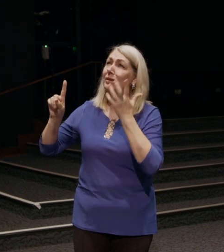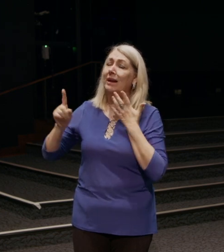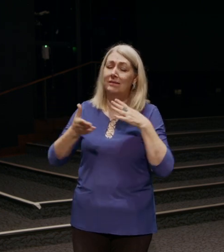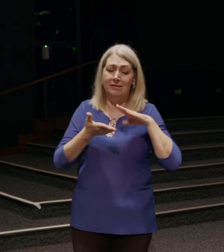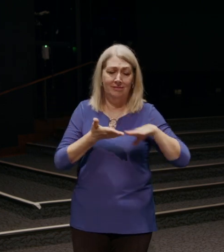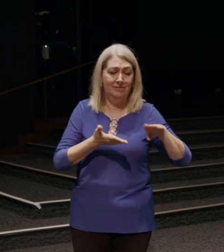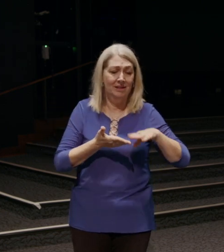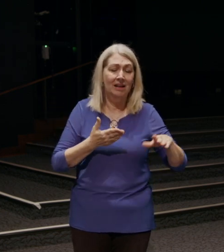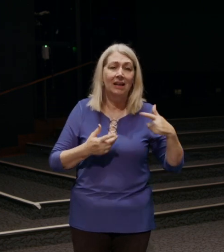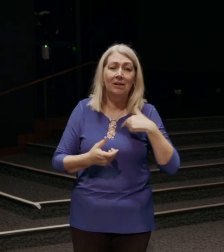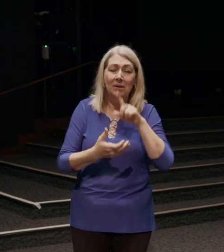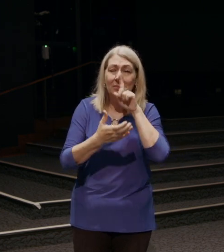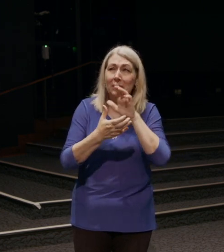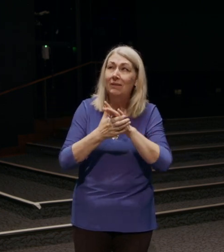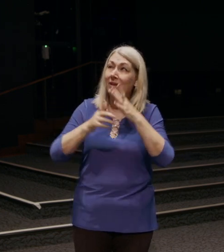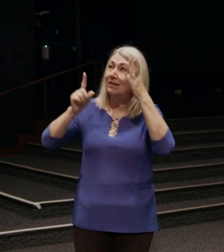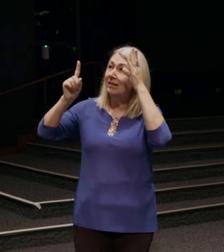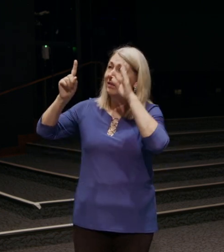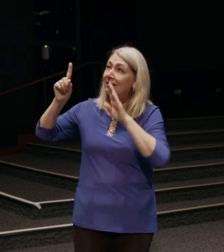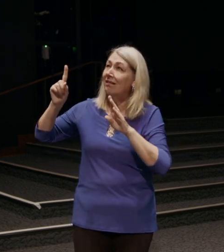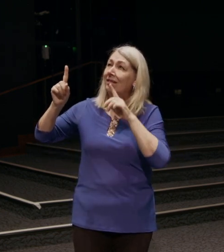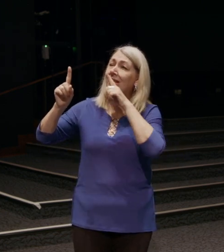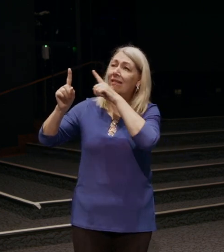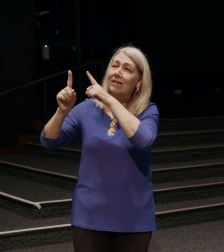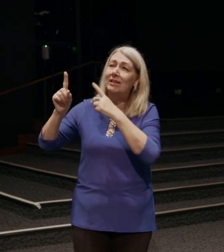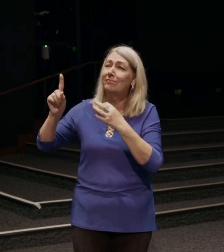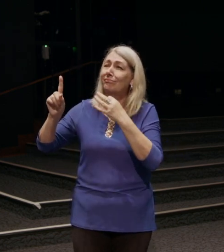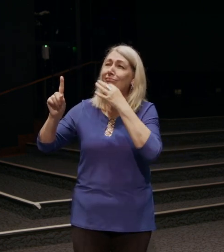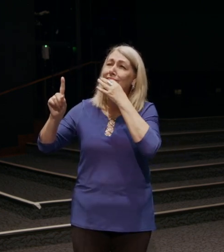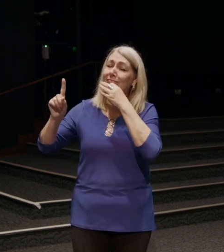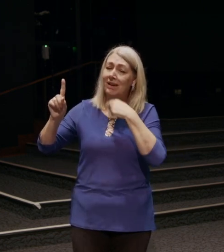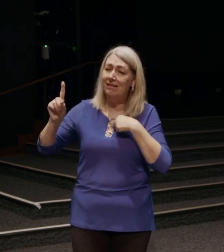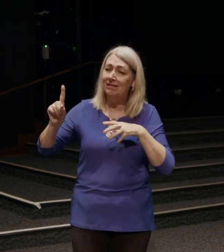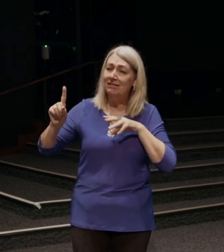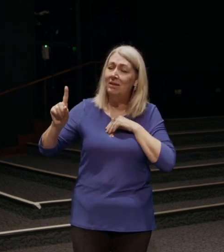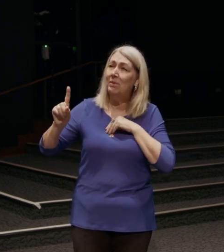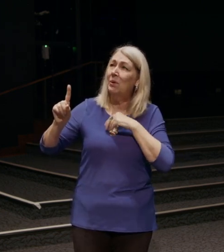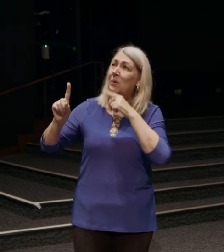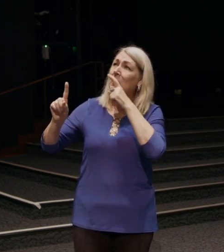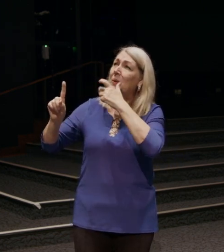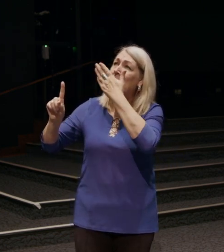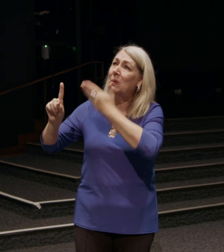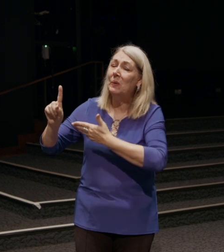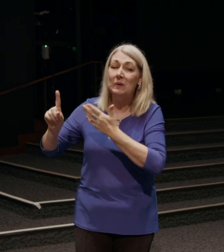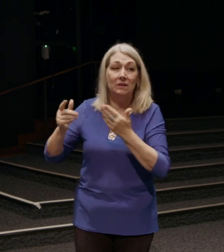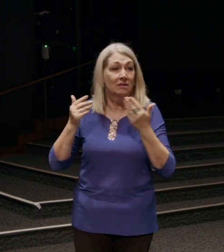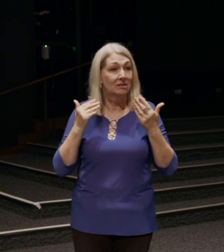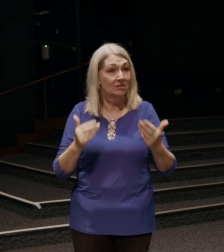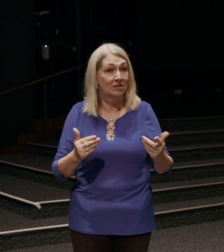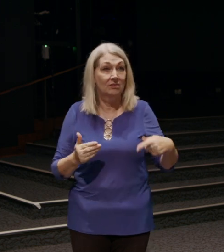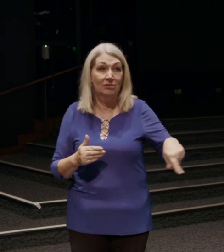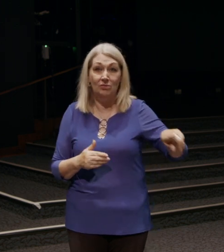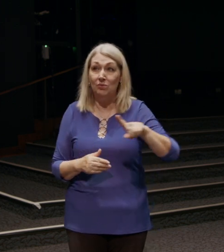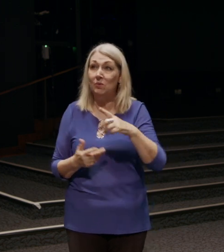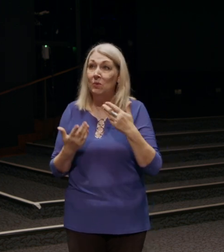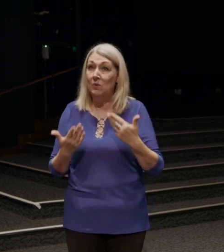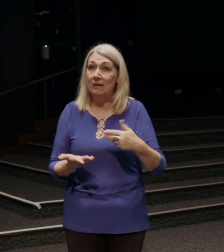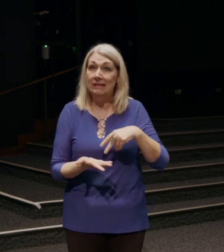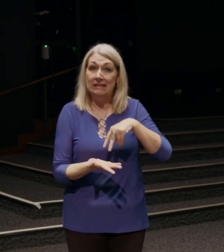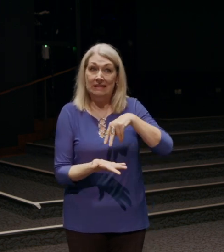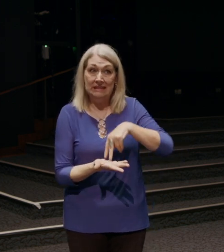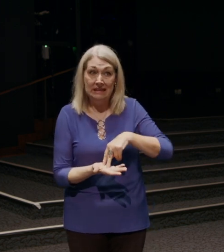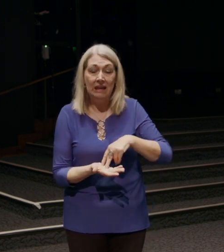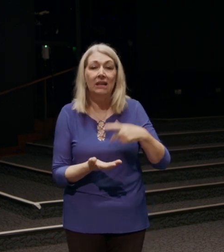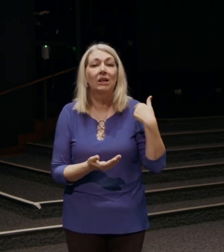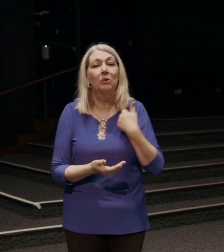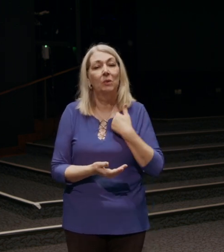I'm going to believe that God is who he says he is, and I am who he says I am. I just want you to stand. And once you stand, we're going to